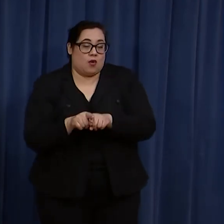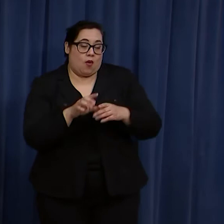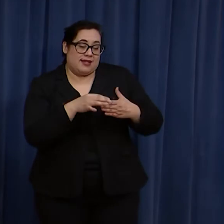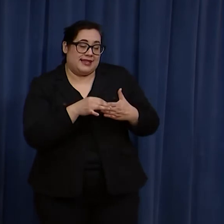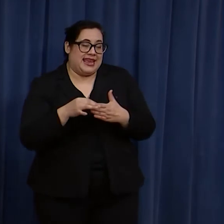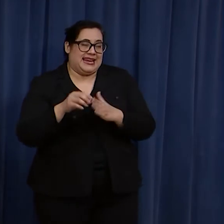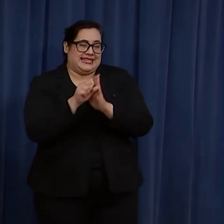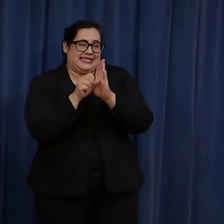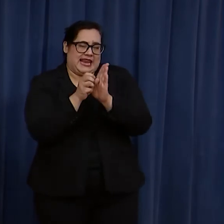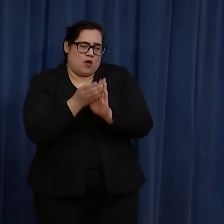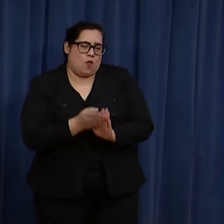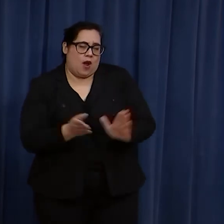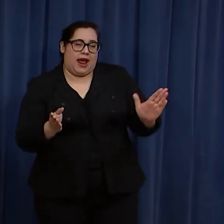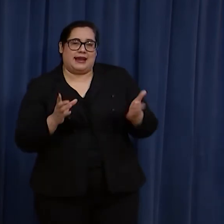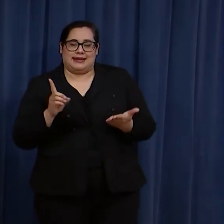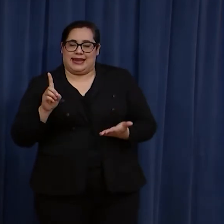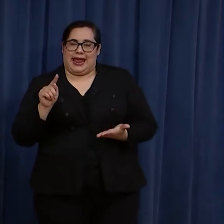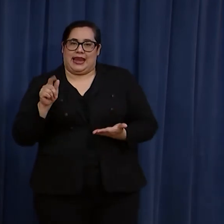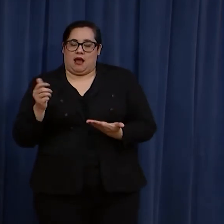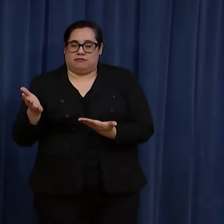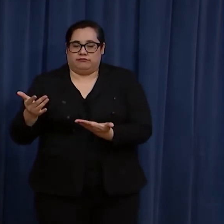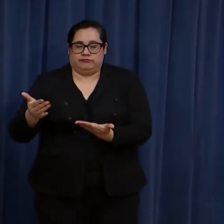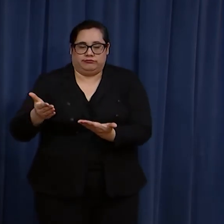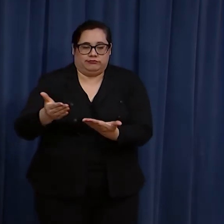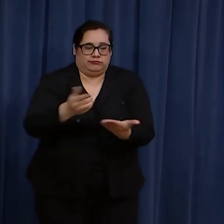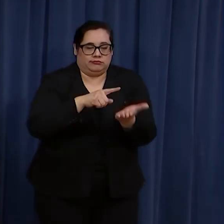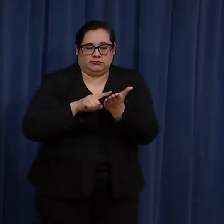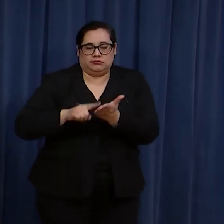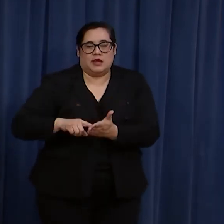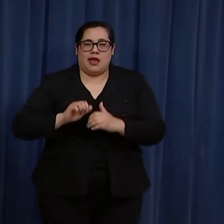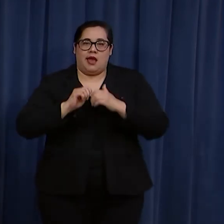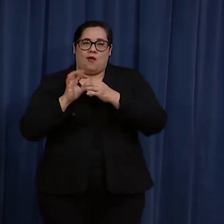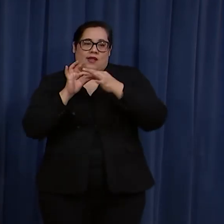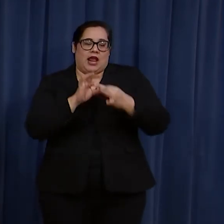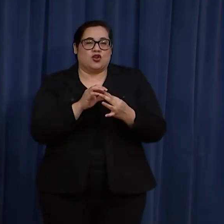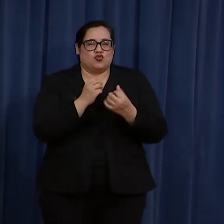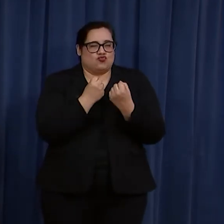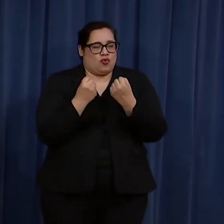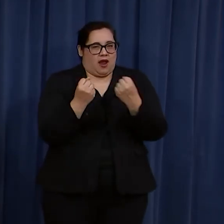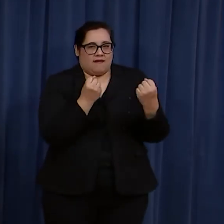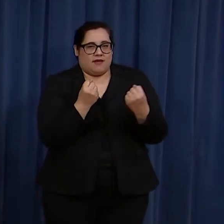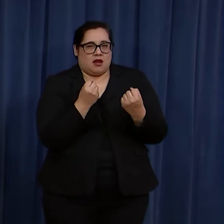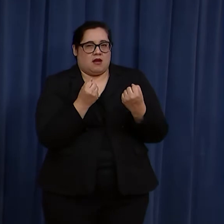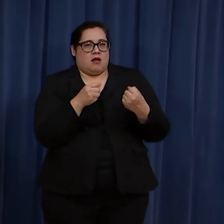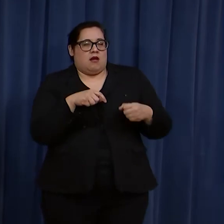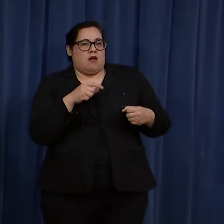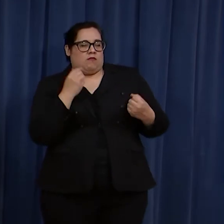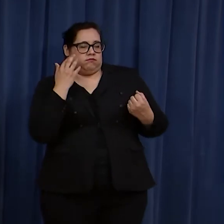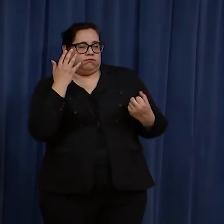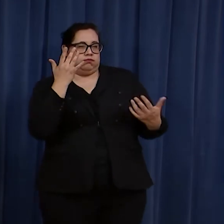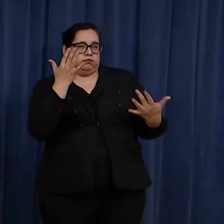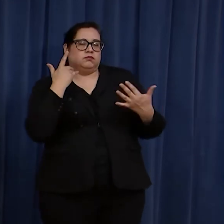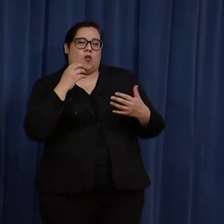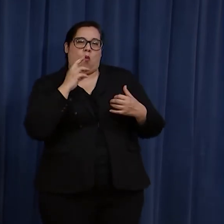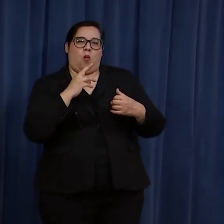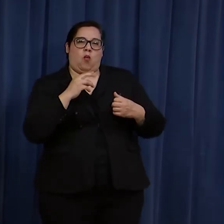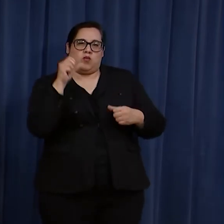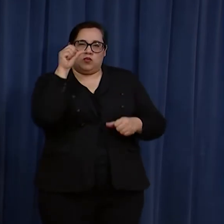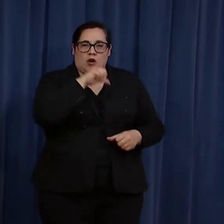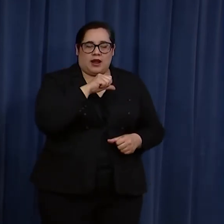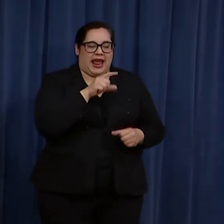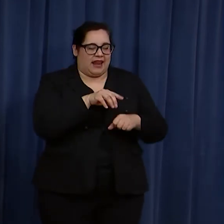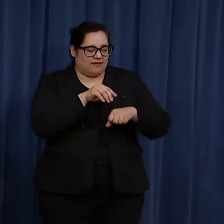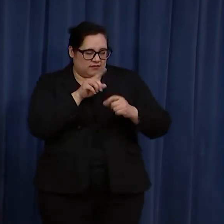leading a statewide data collection effort that relates to driving impaired, and in particular focuses on the effects